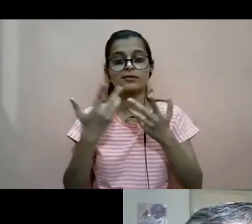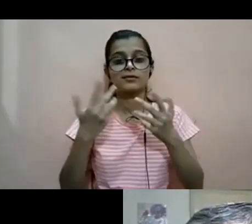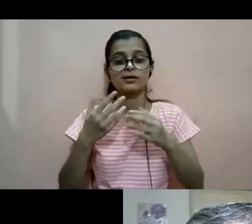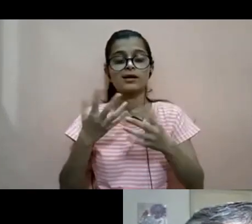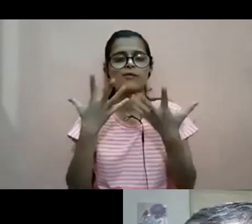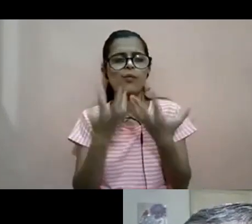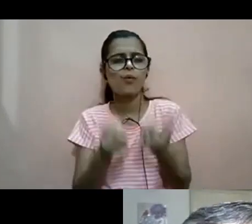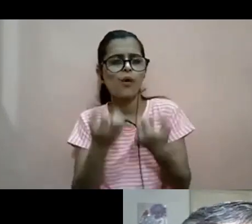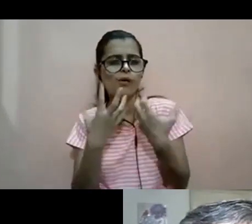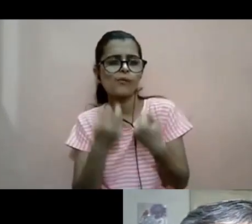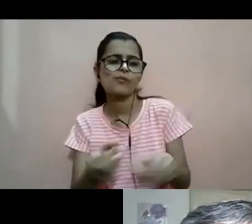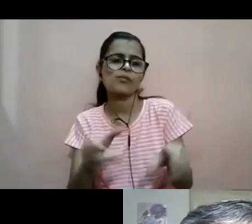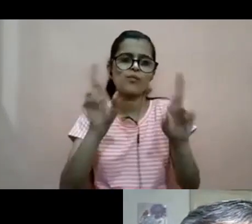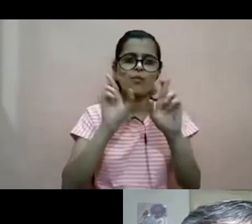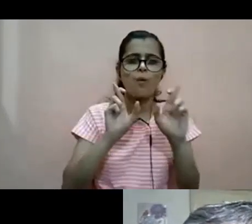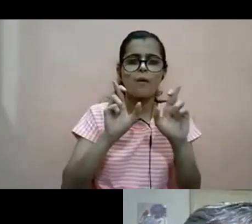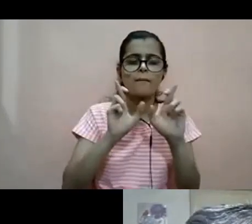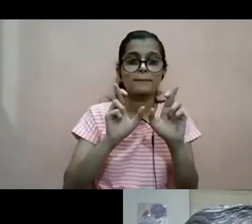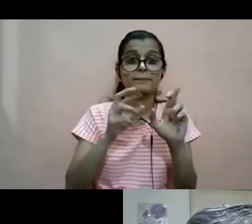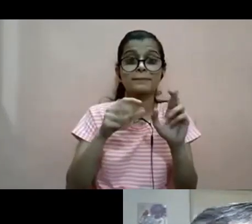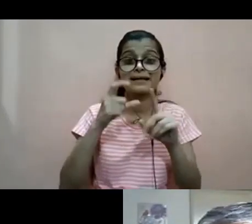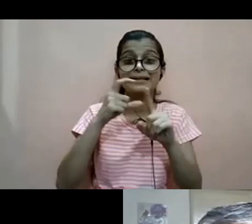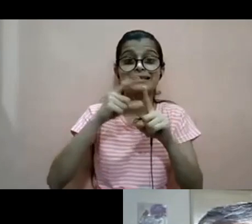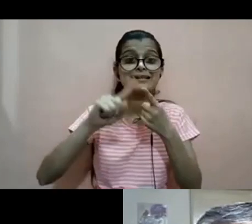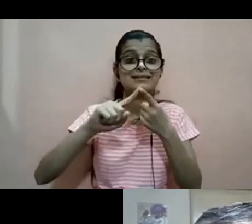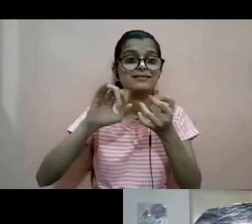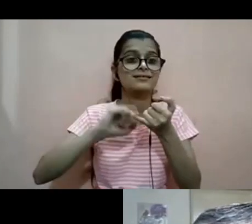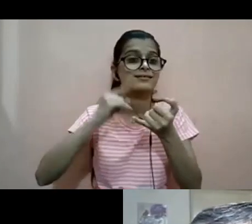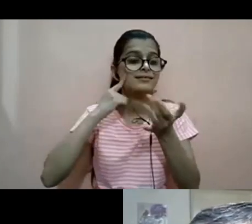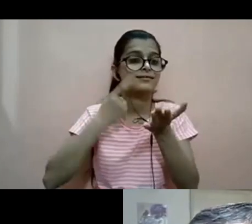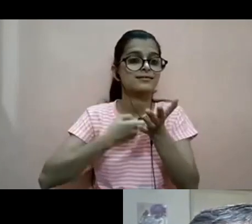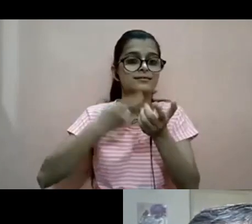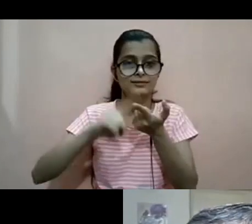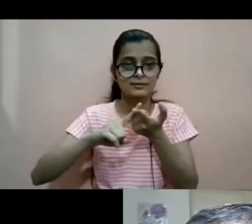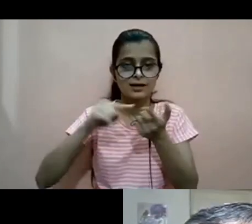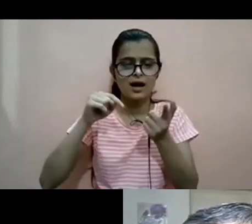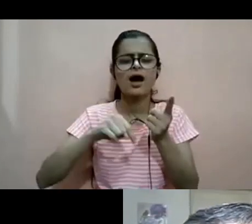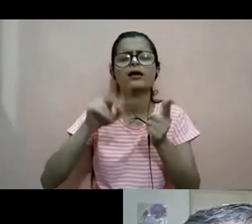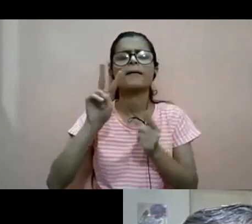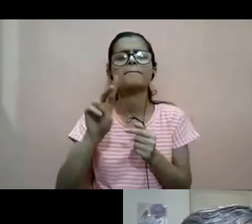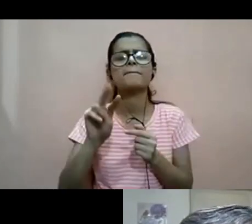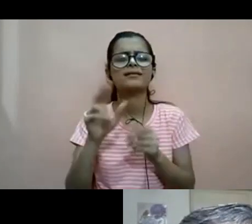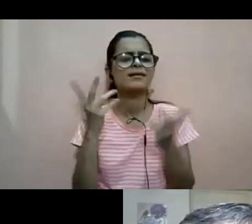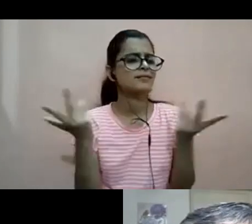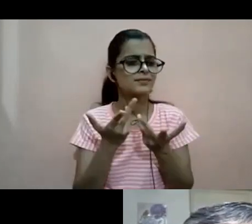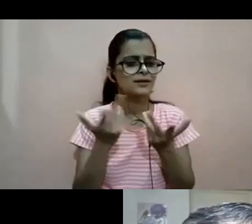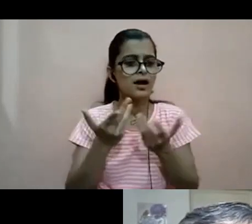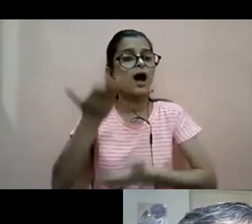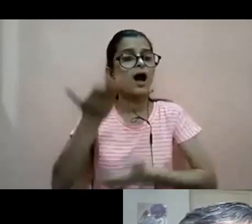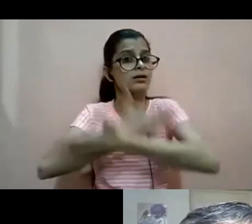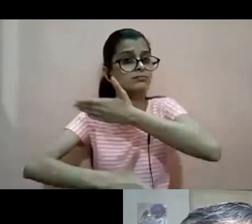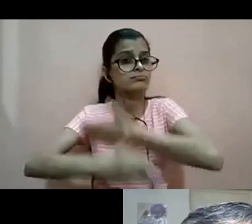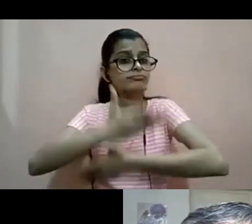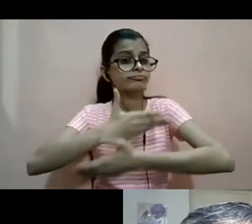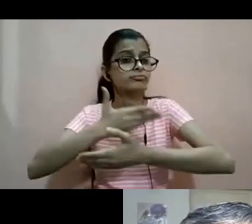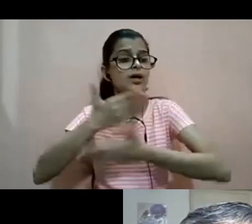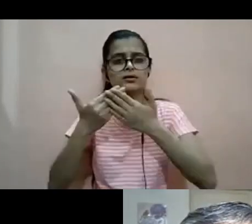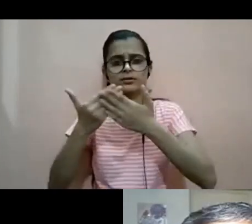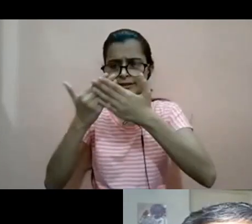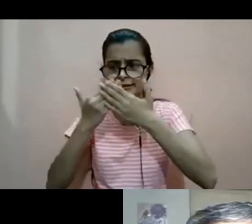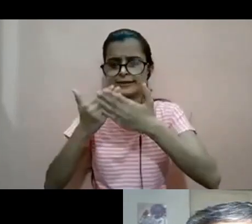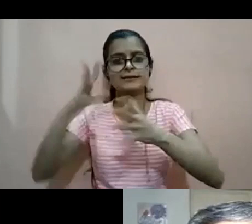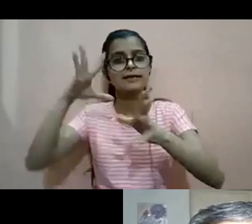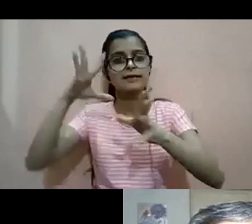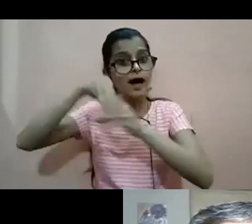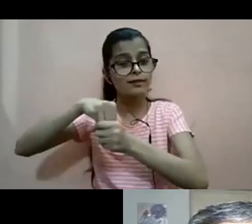what it means to desire, and what does it mean, what does desire mean in terms of disability studies.